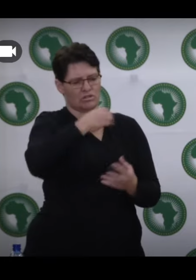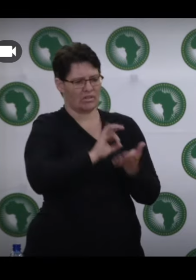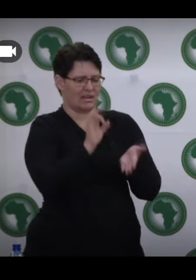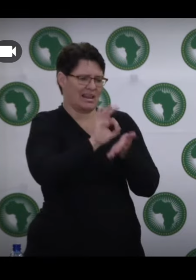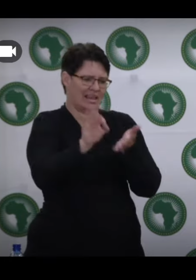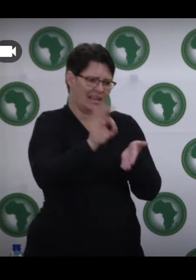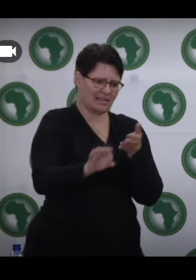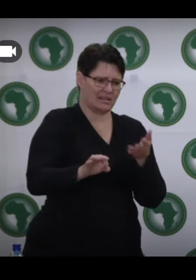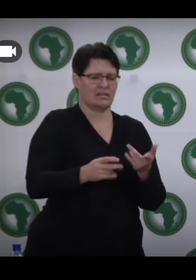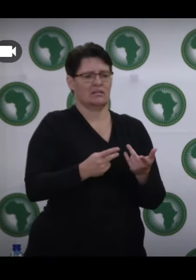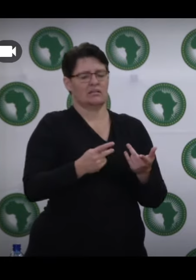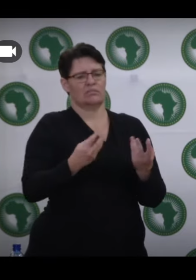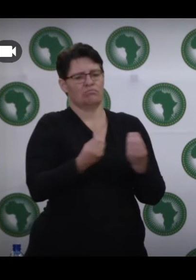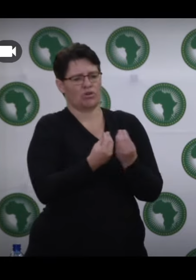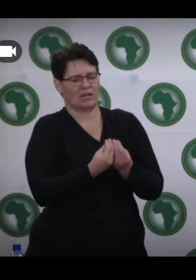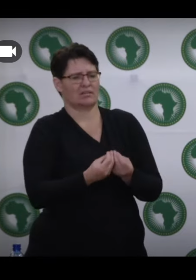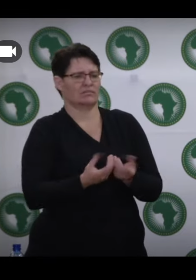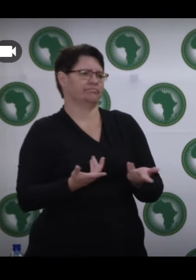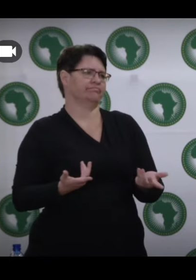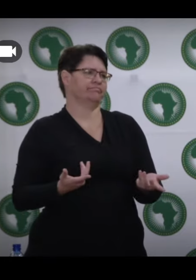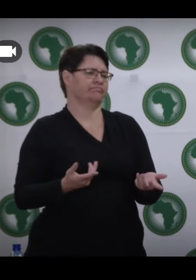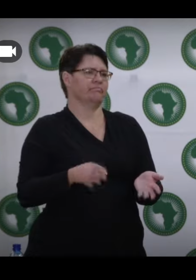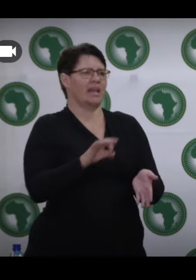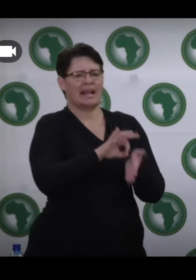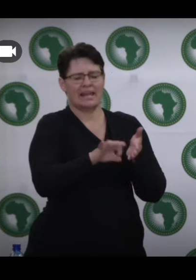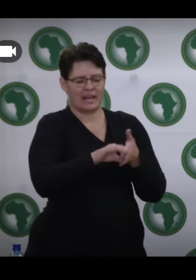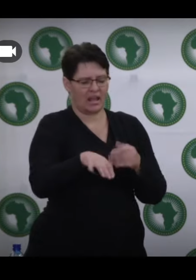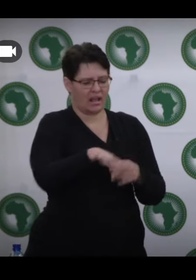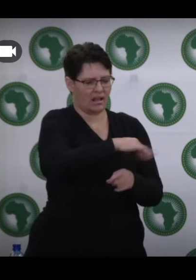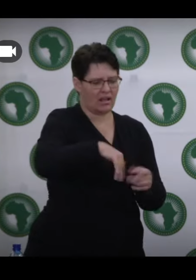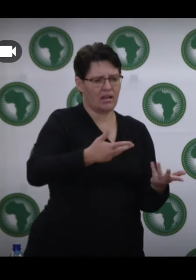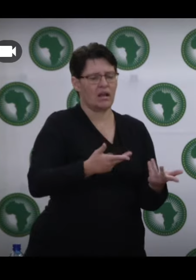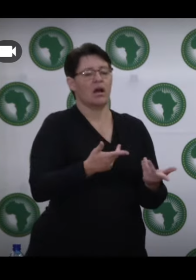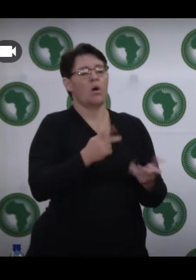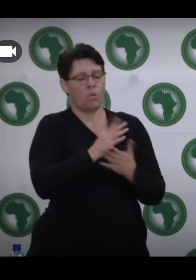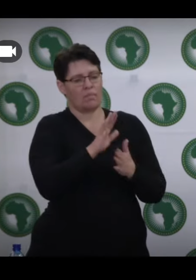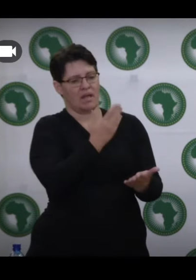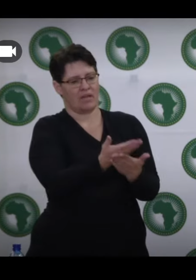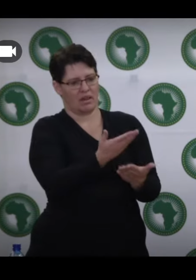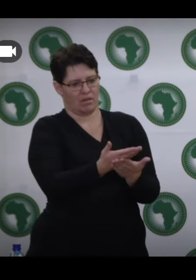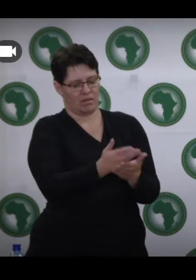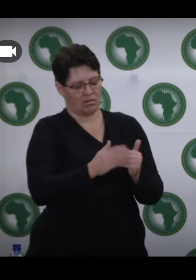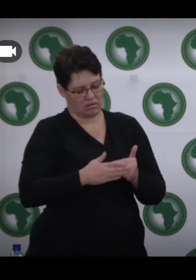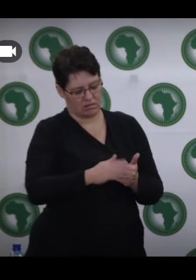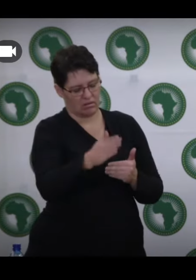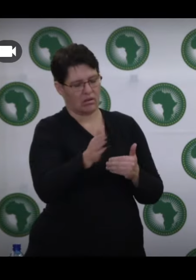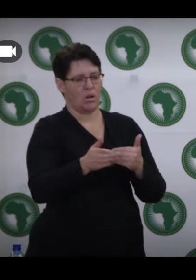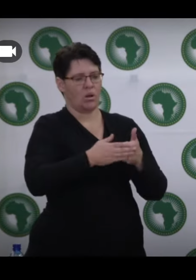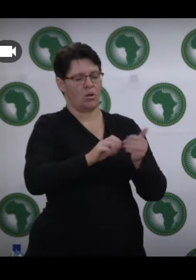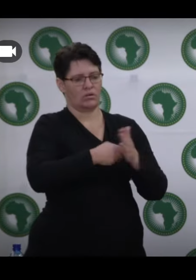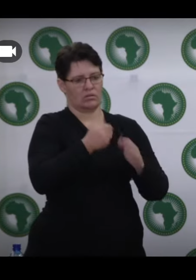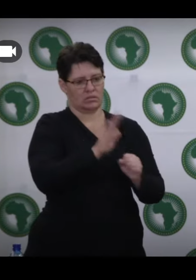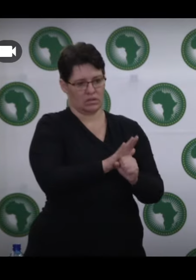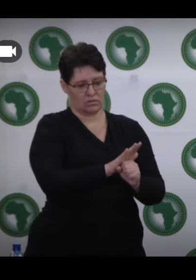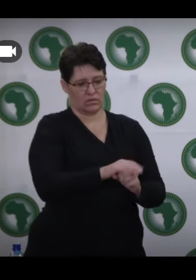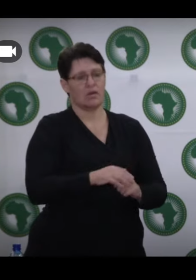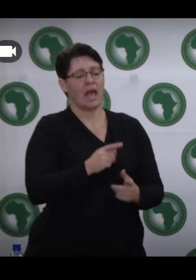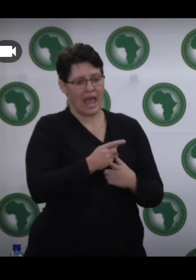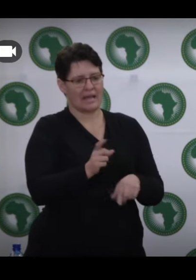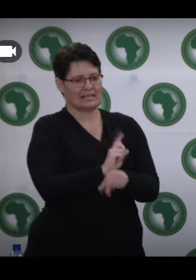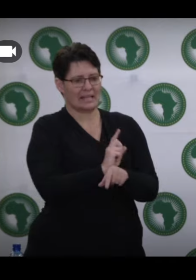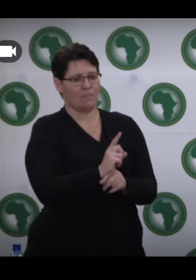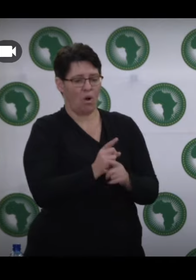products, hygiene products, cleaning articles, will remain available throughout the lockdown and the period